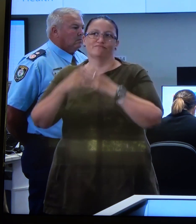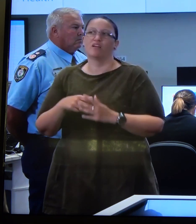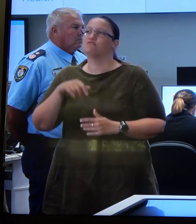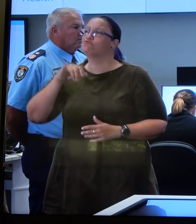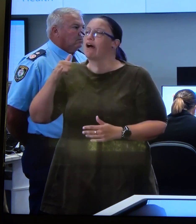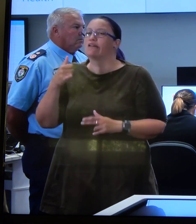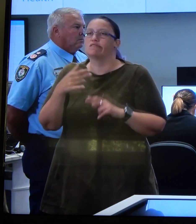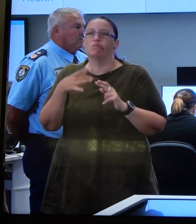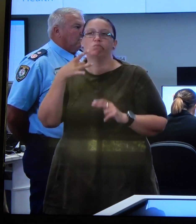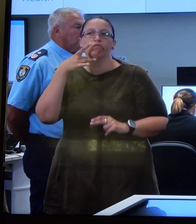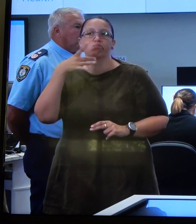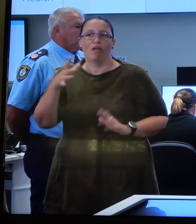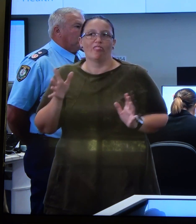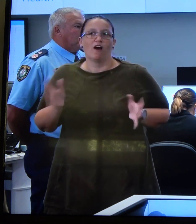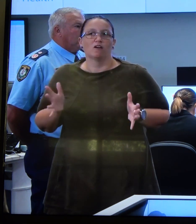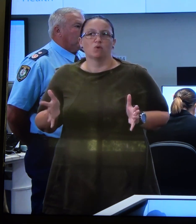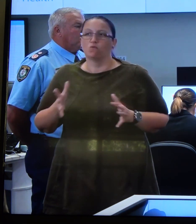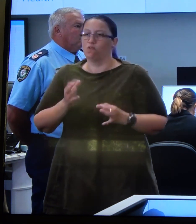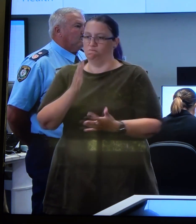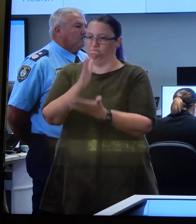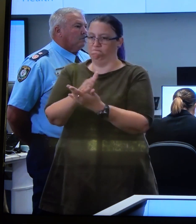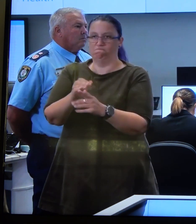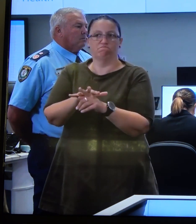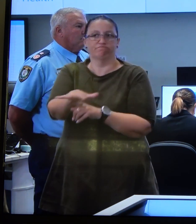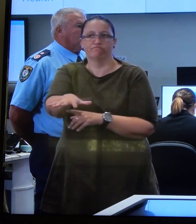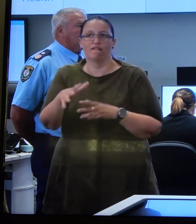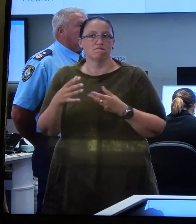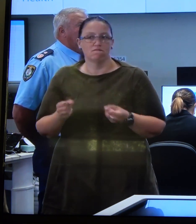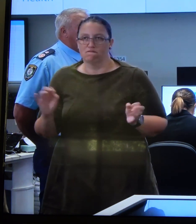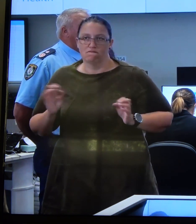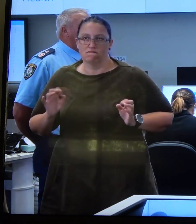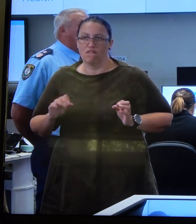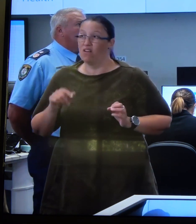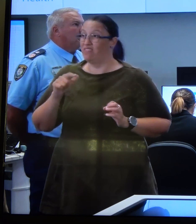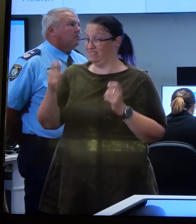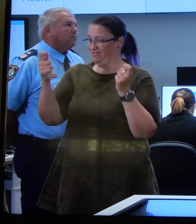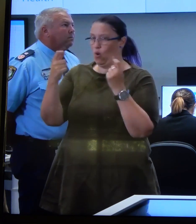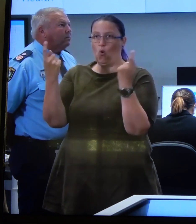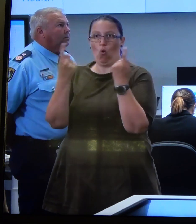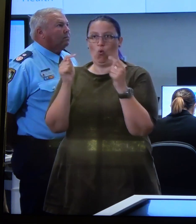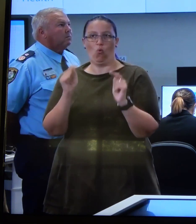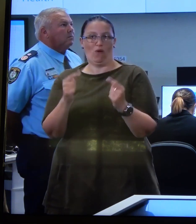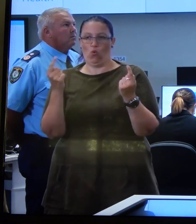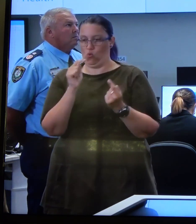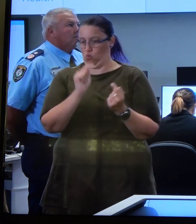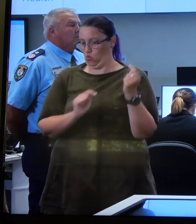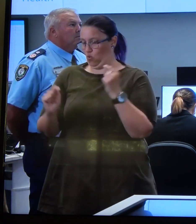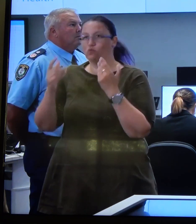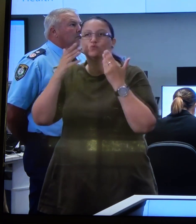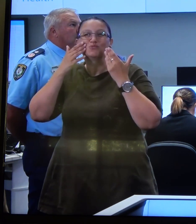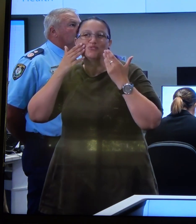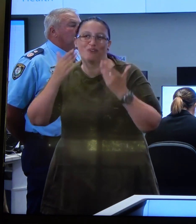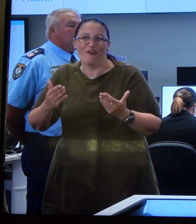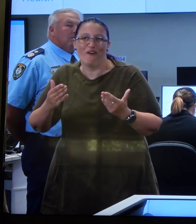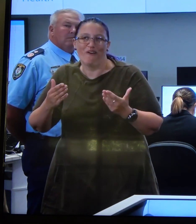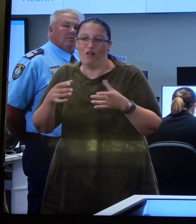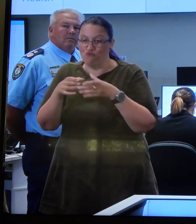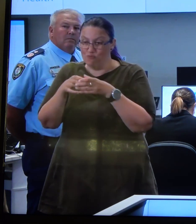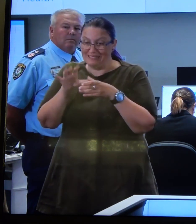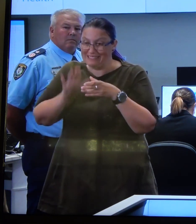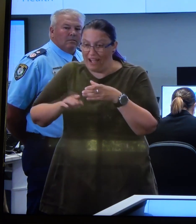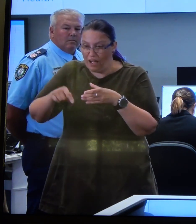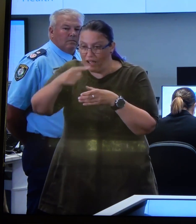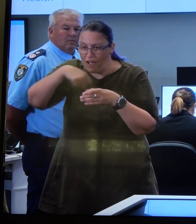precautionary, and it occurs in a function where we basically can't really identify very clearly how groups moved around